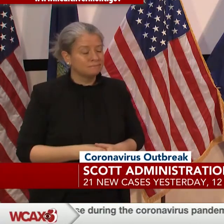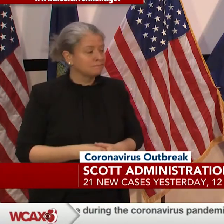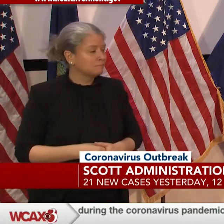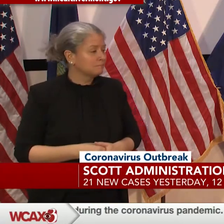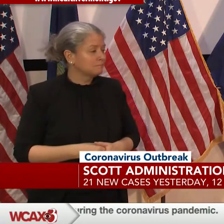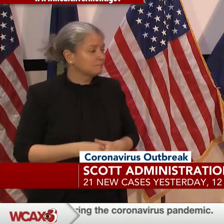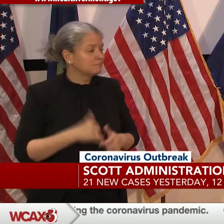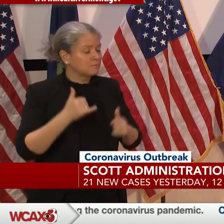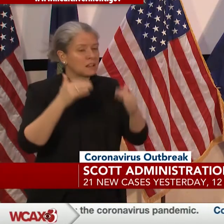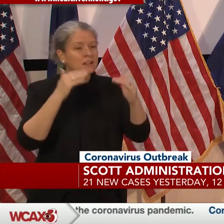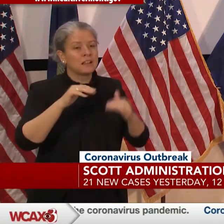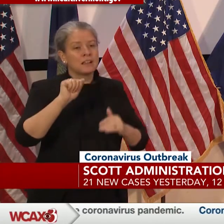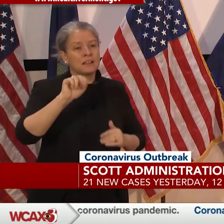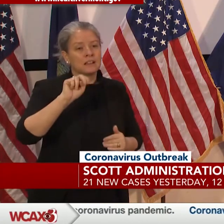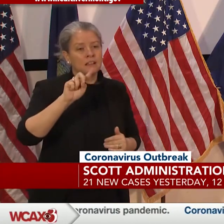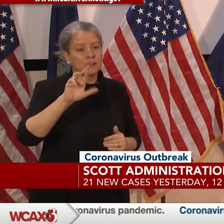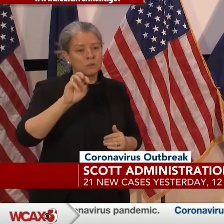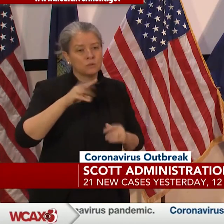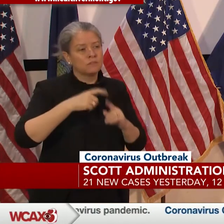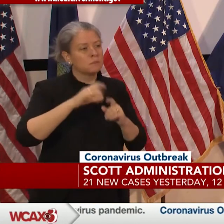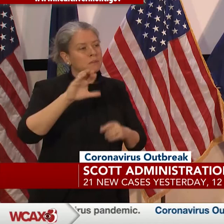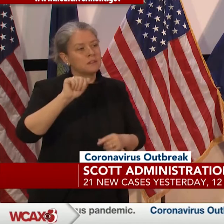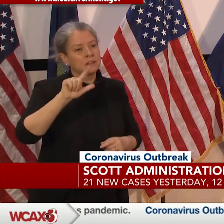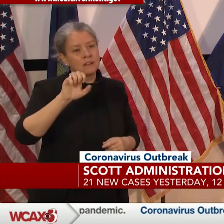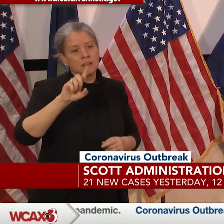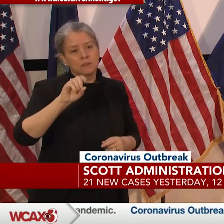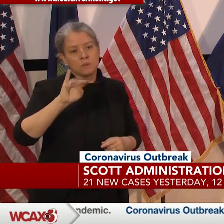Governor. Andrew, Caledonia Record.